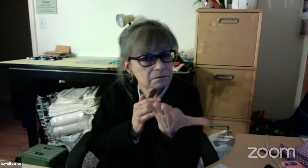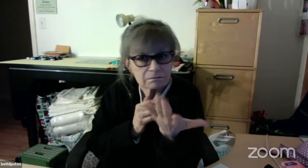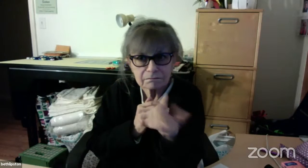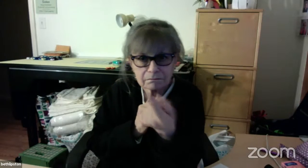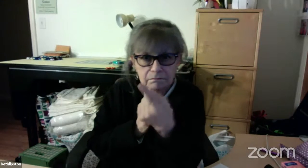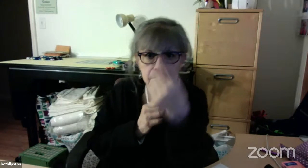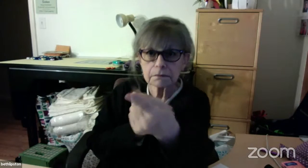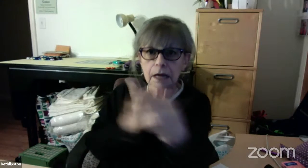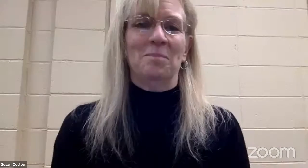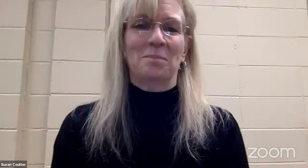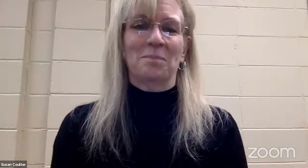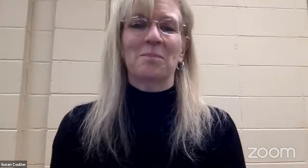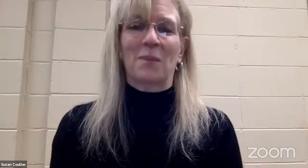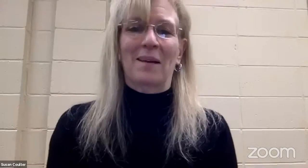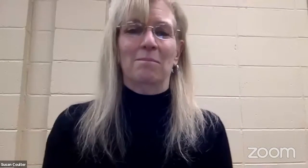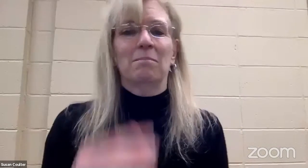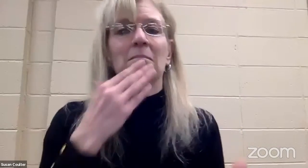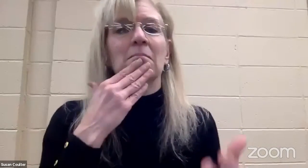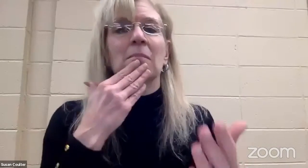mhm.